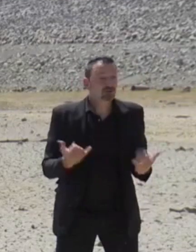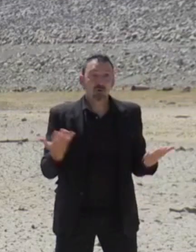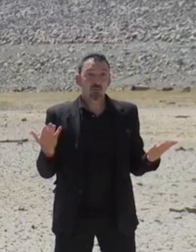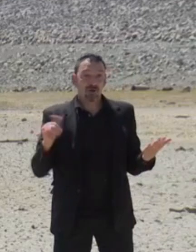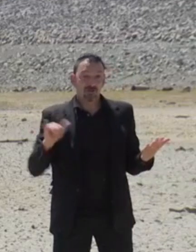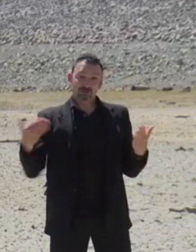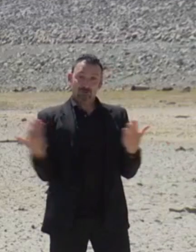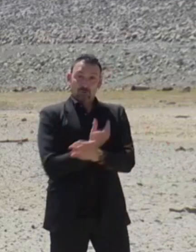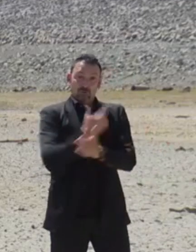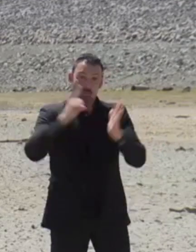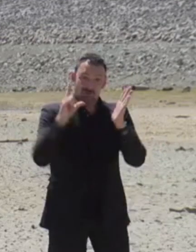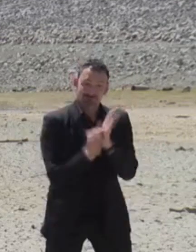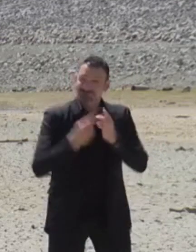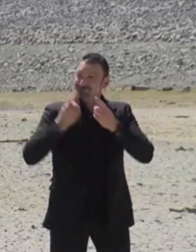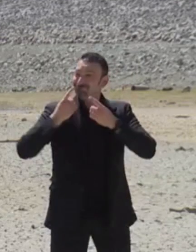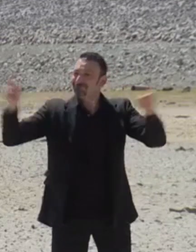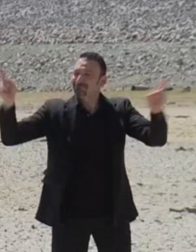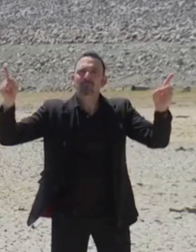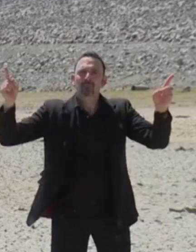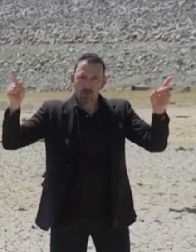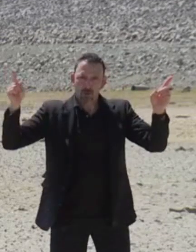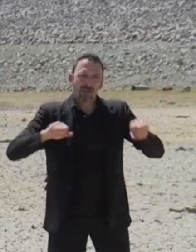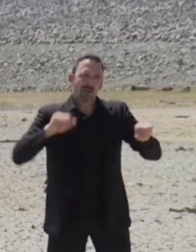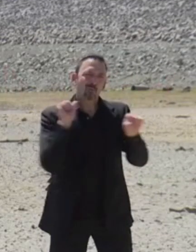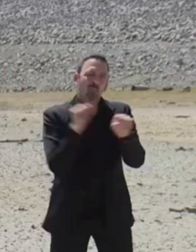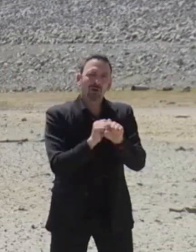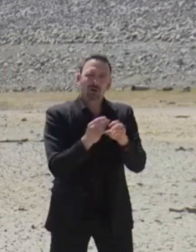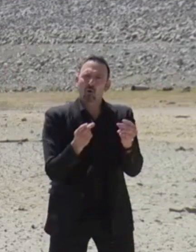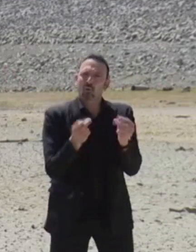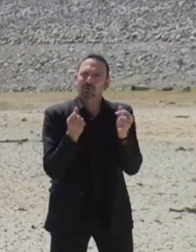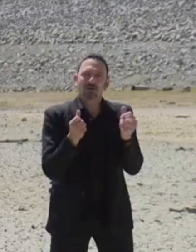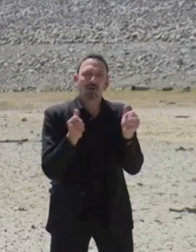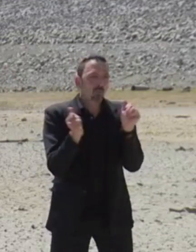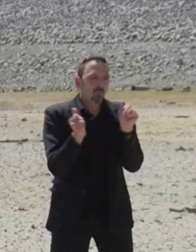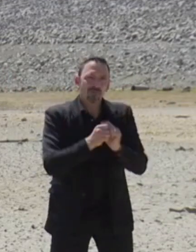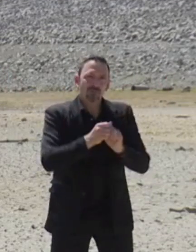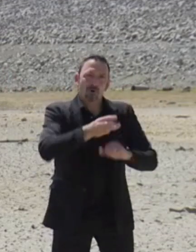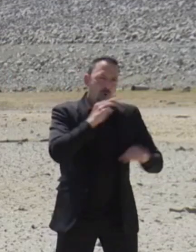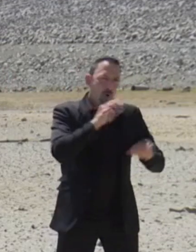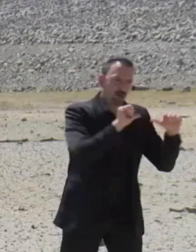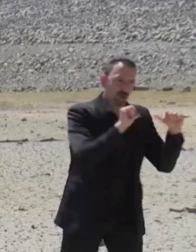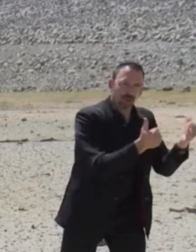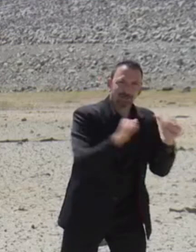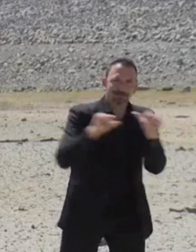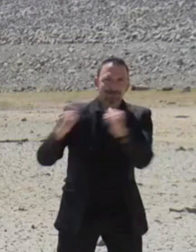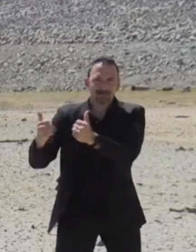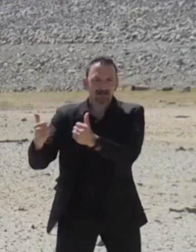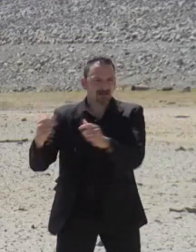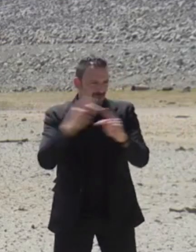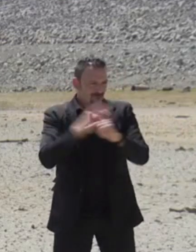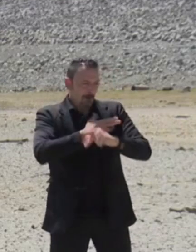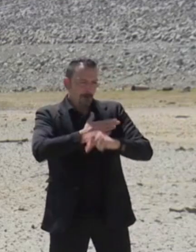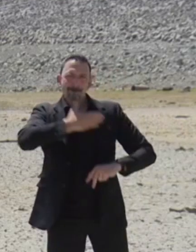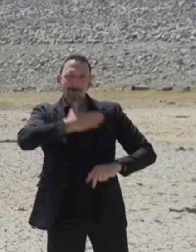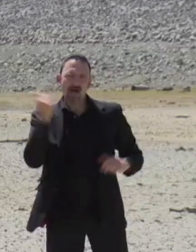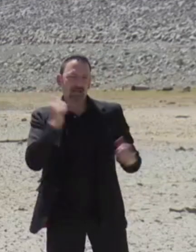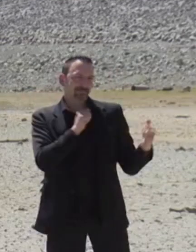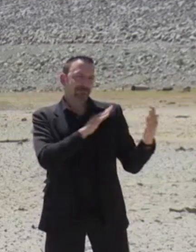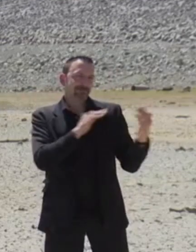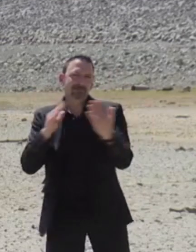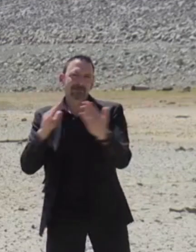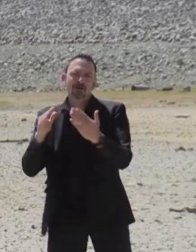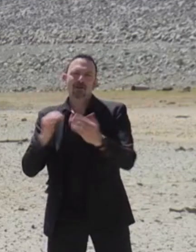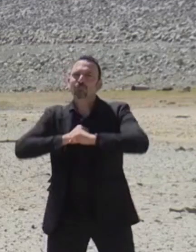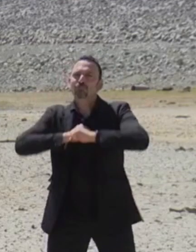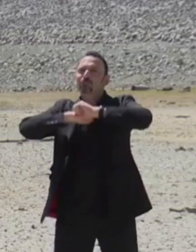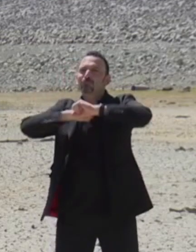move very nimbly with local water agencies to take whatever actions are necessary in coming weeks and months to protect